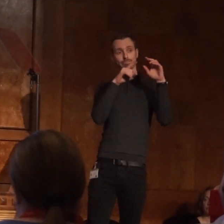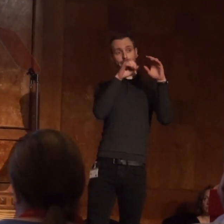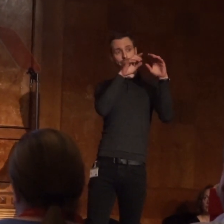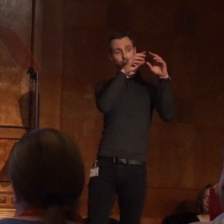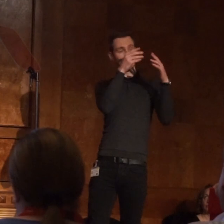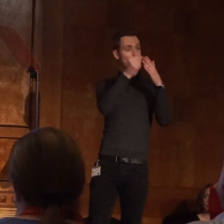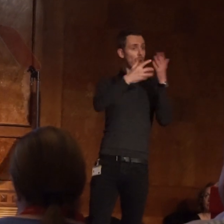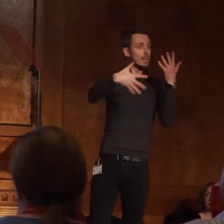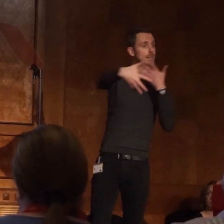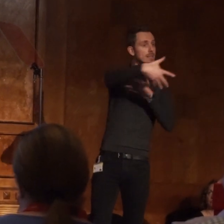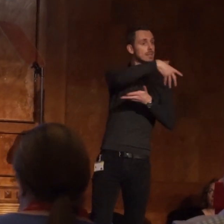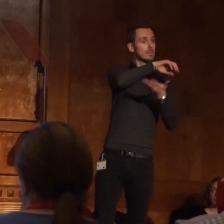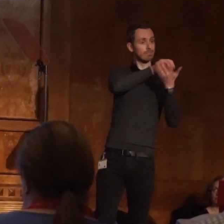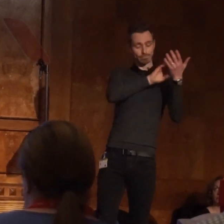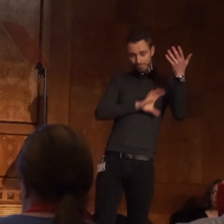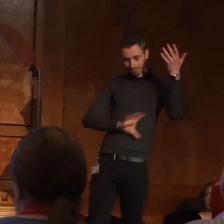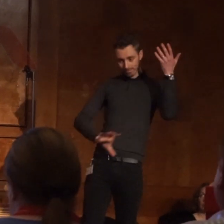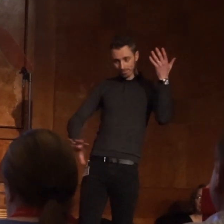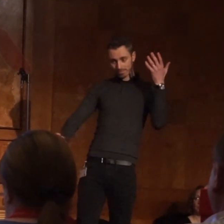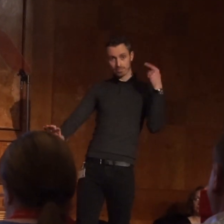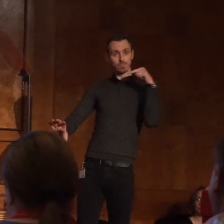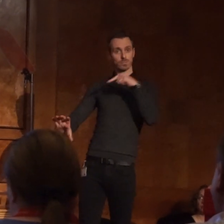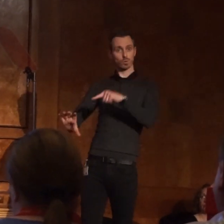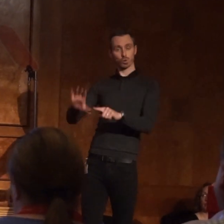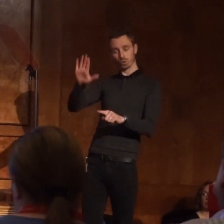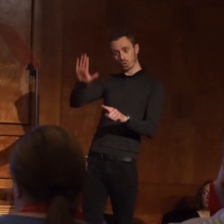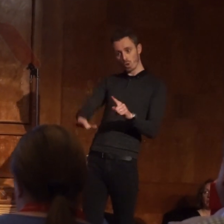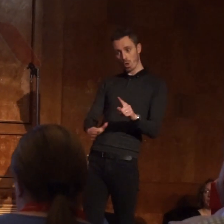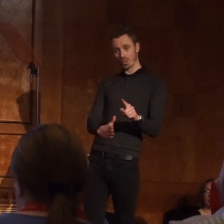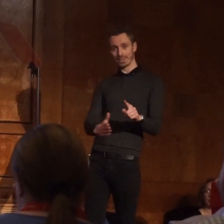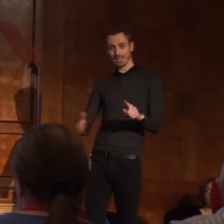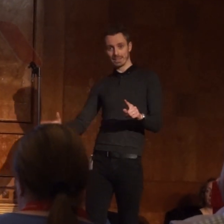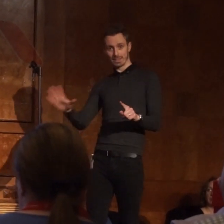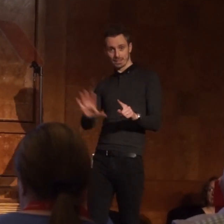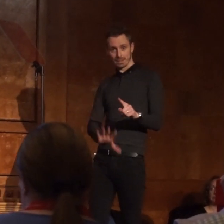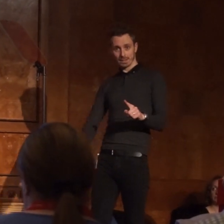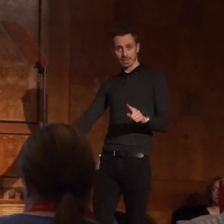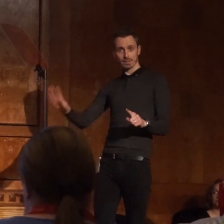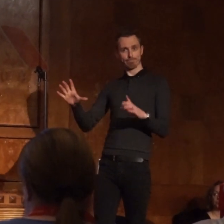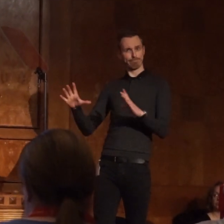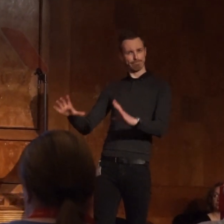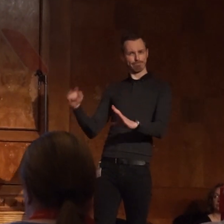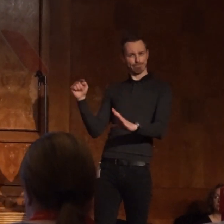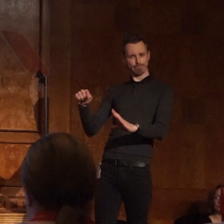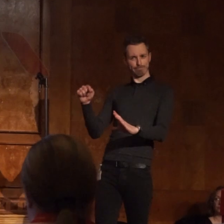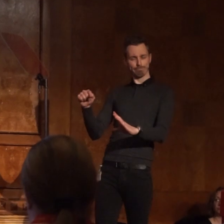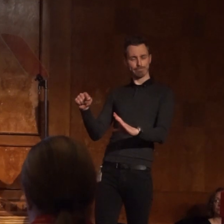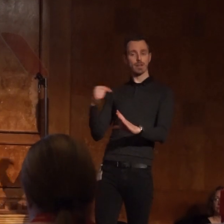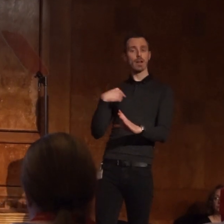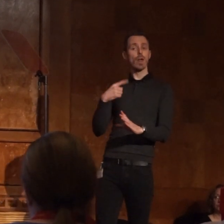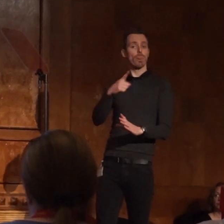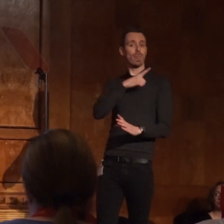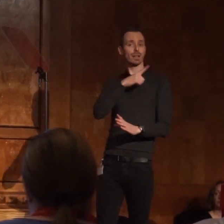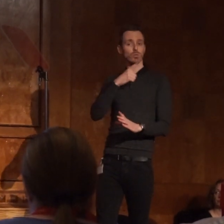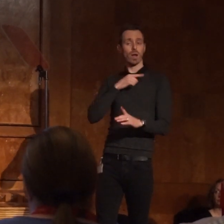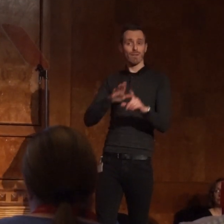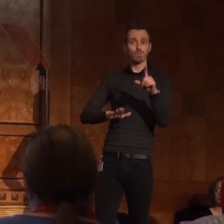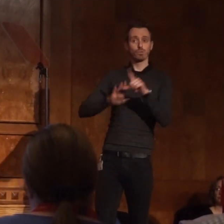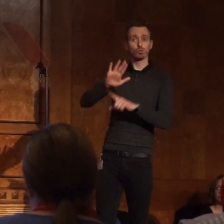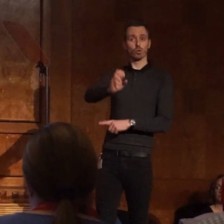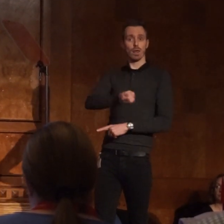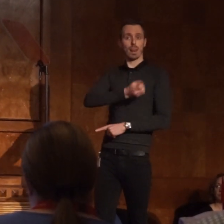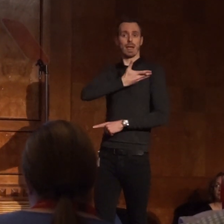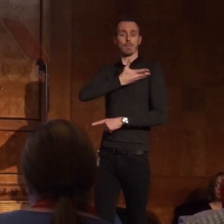London and the South East. This is why a future Labour government will be committed to implementing a